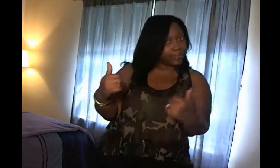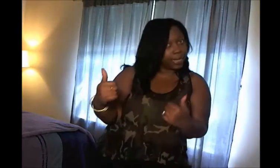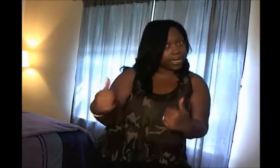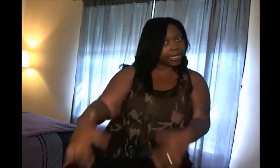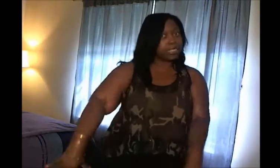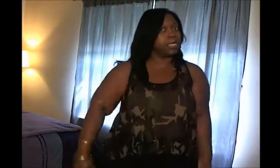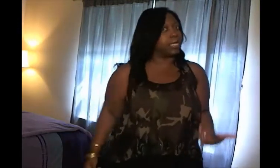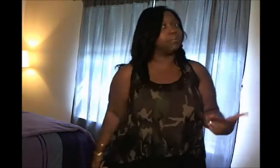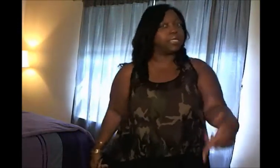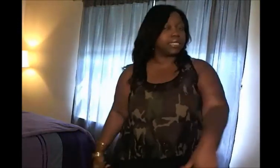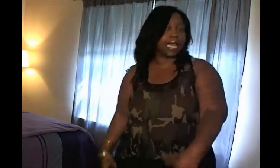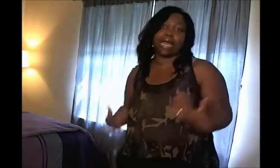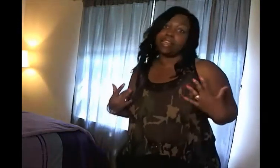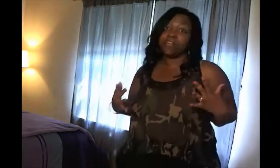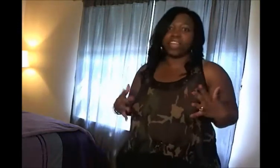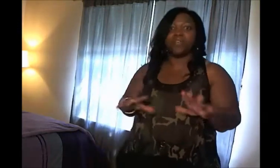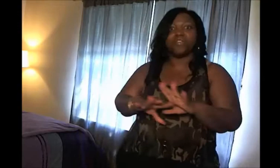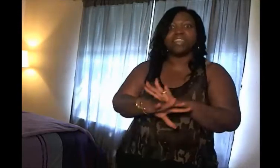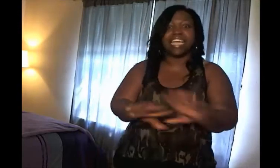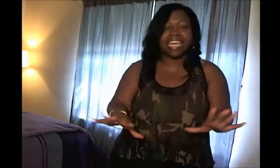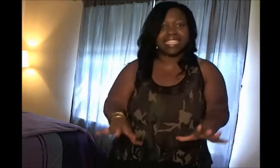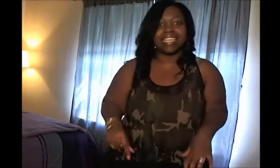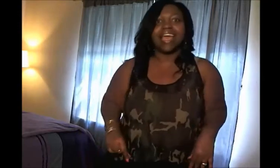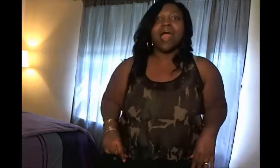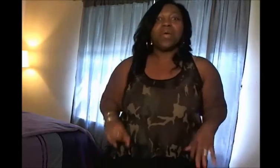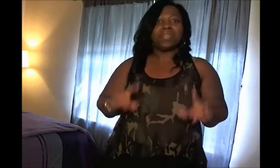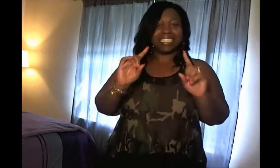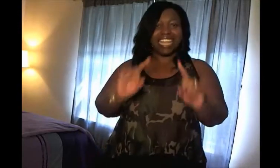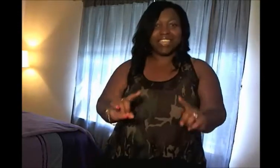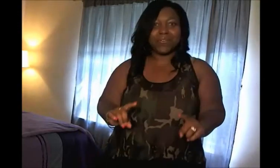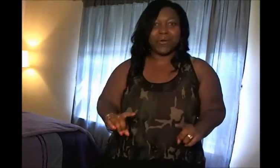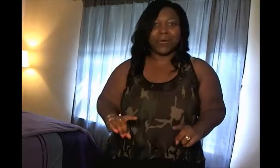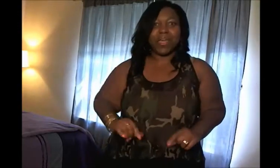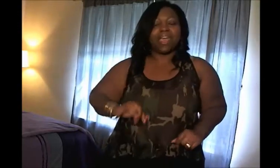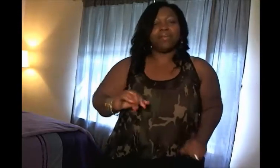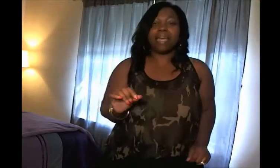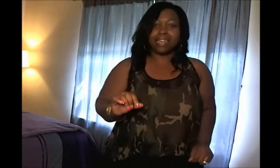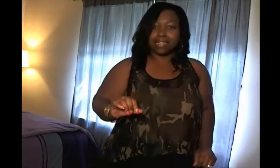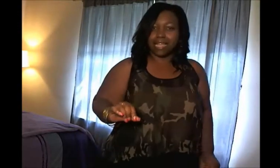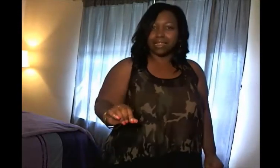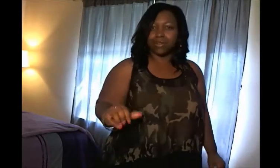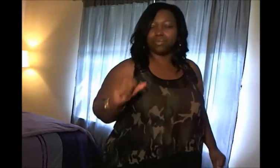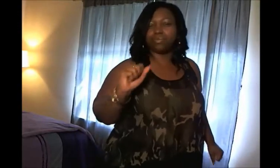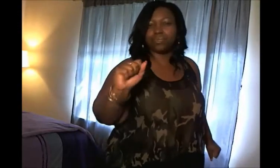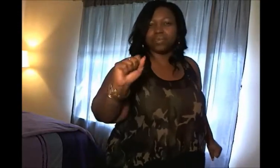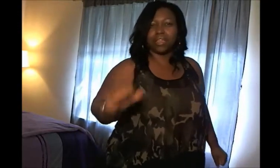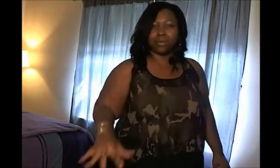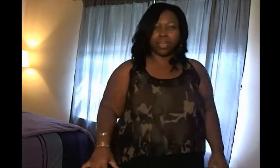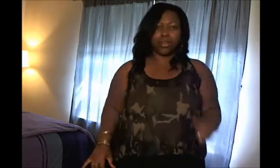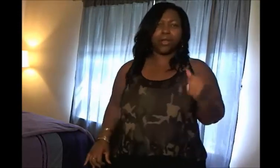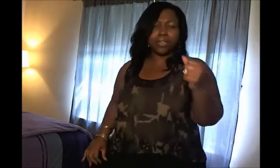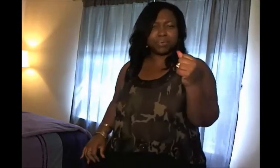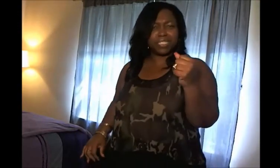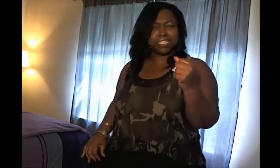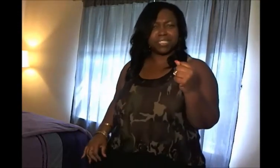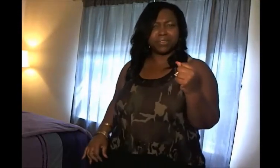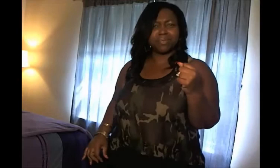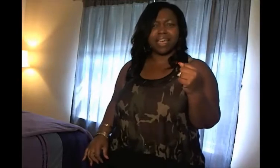okay? Shawty, I'm good. I got enough of that for days. But just letting you know, everybody needs that little that little encouragement, you know,